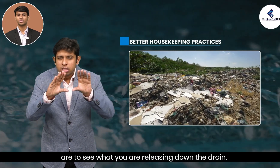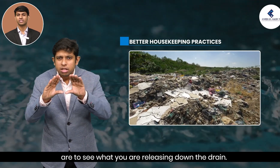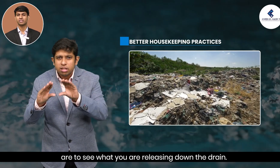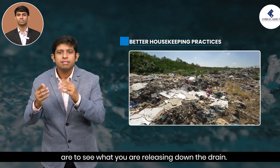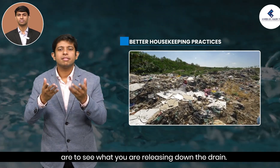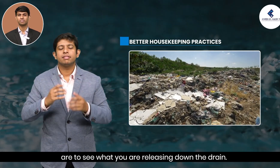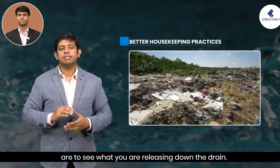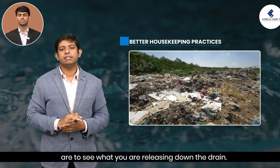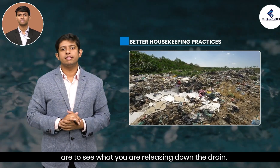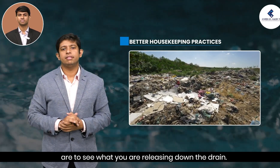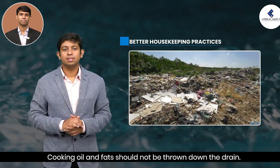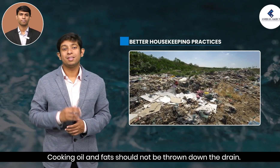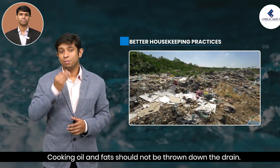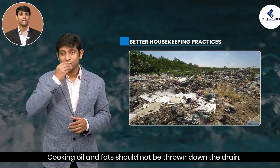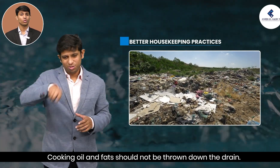releasing down the drain.